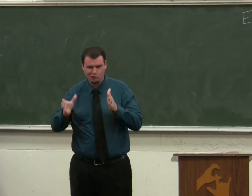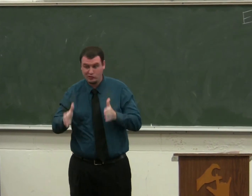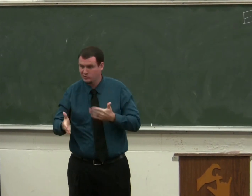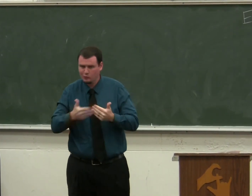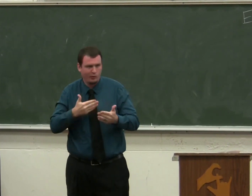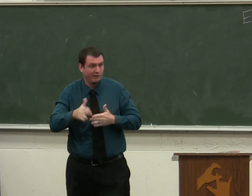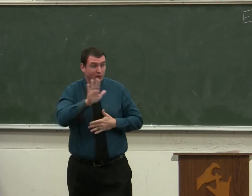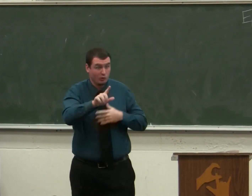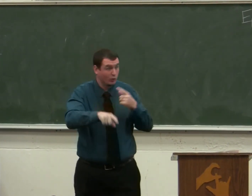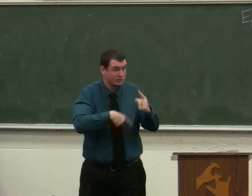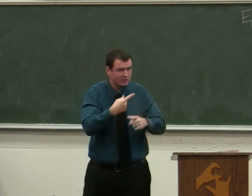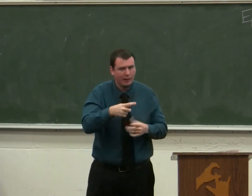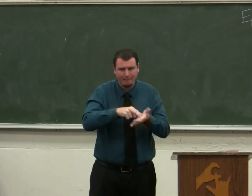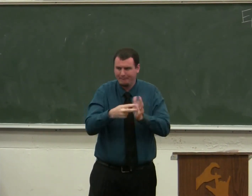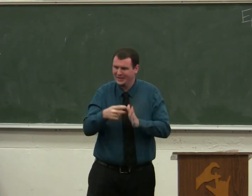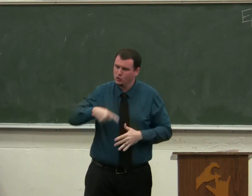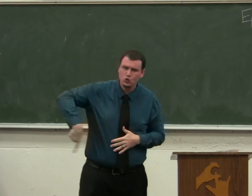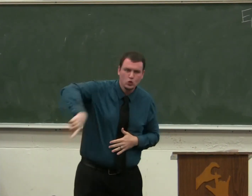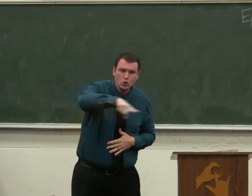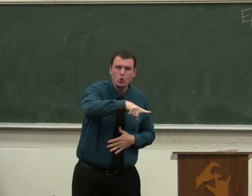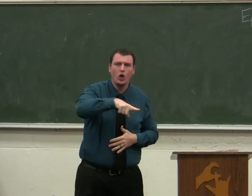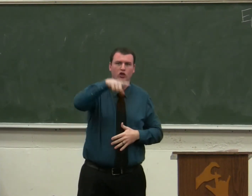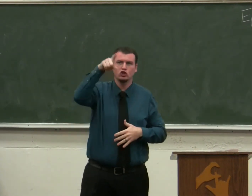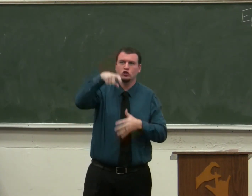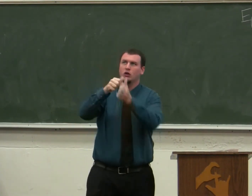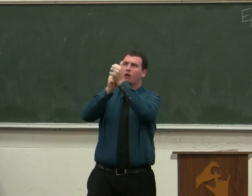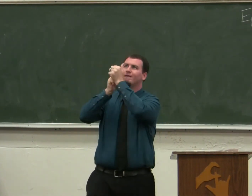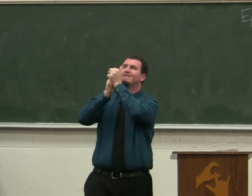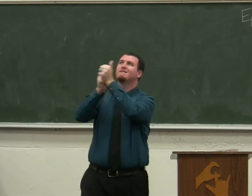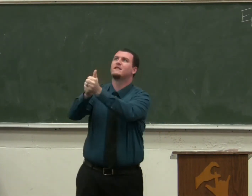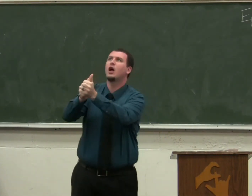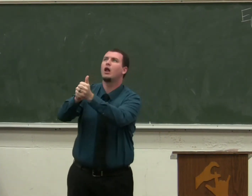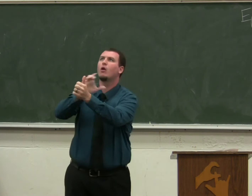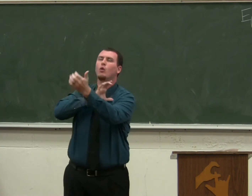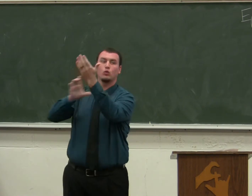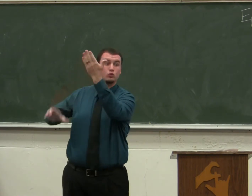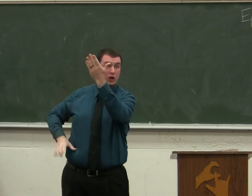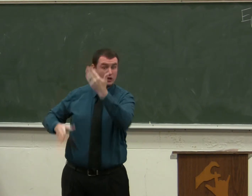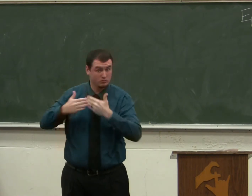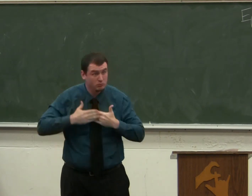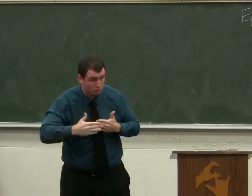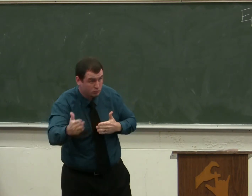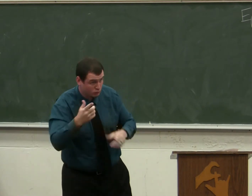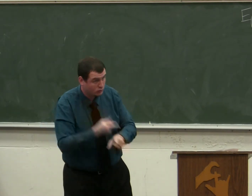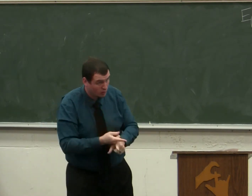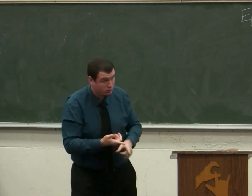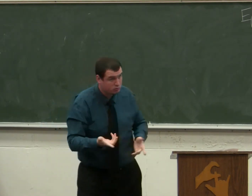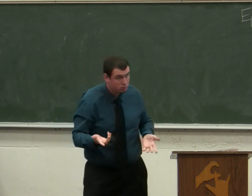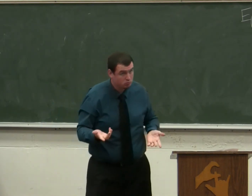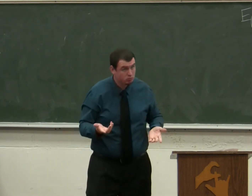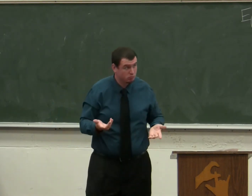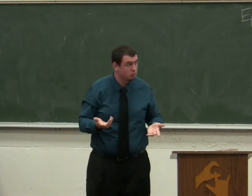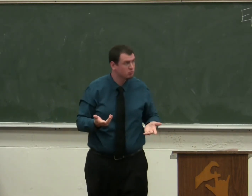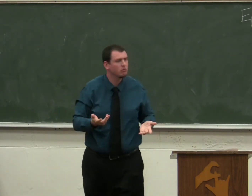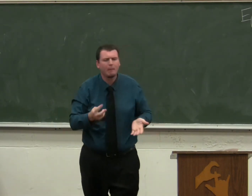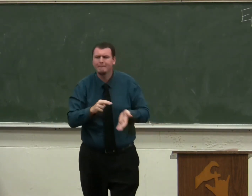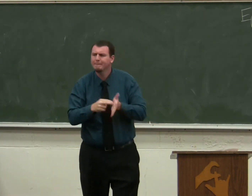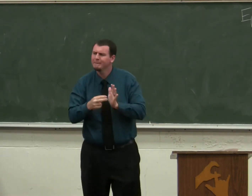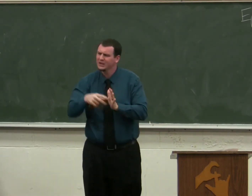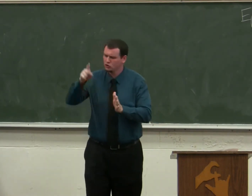You have been saved. You are Christians, whatever the sign you want to use, whatever you want to call yourselves, but you are now following Christ, right?